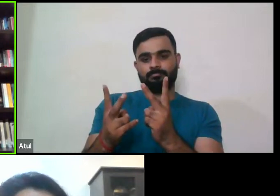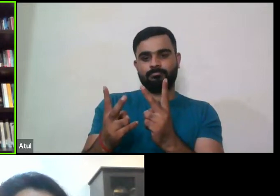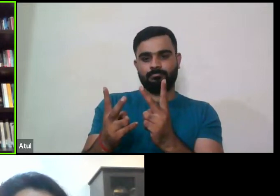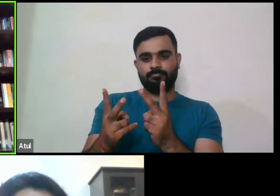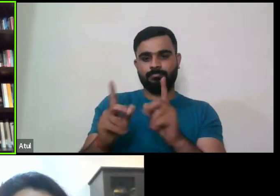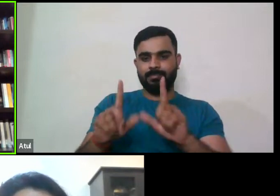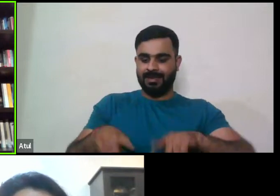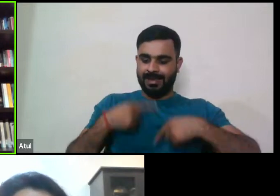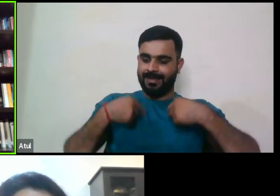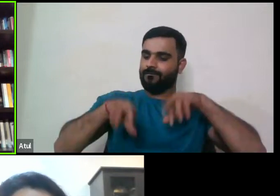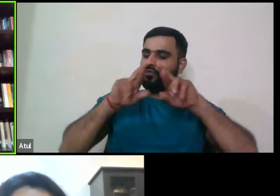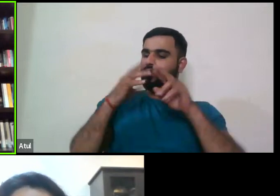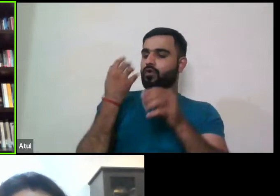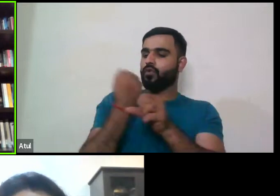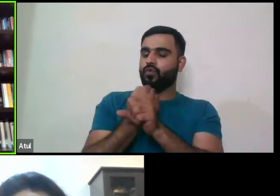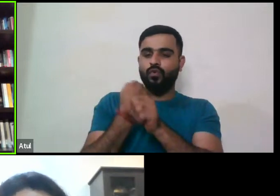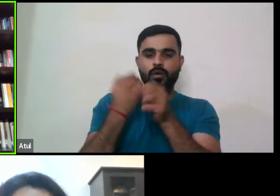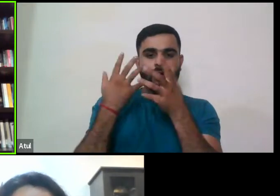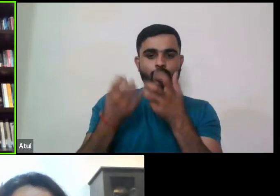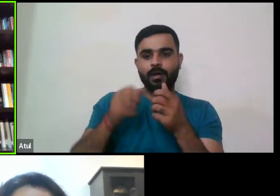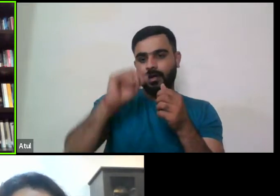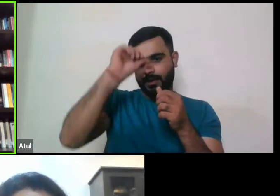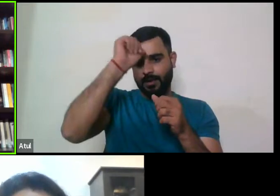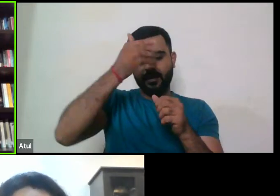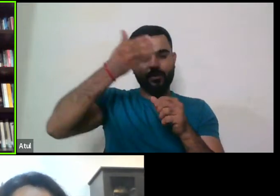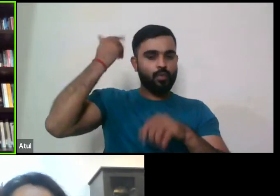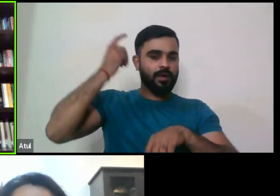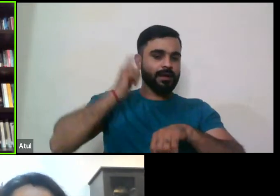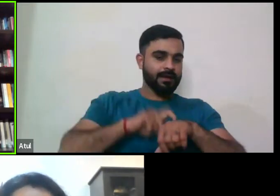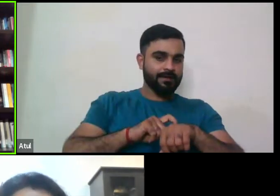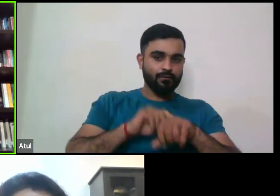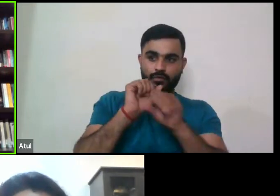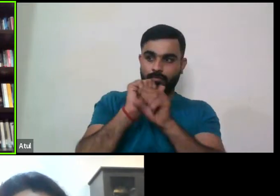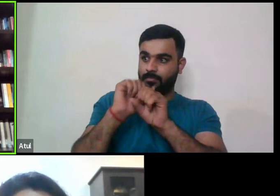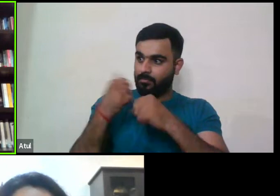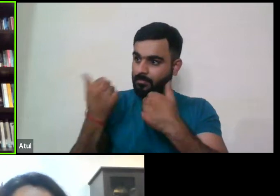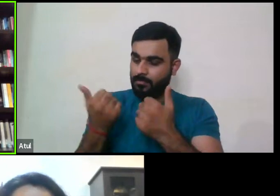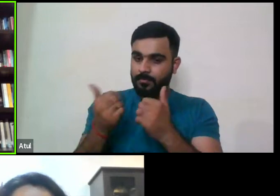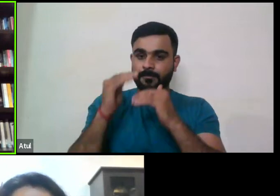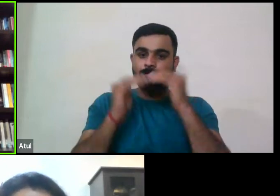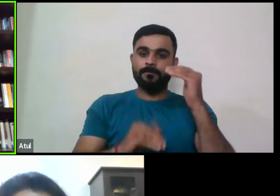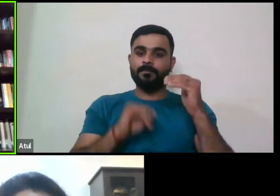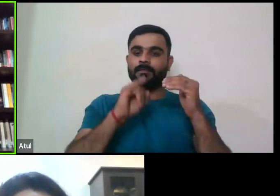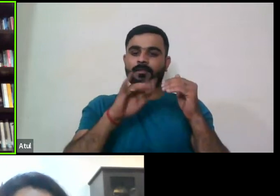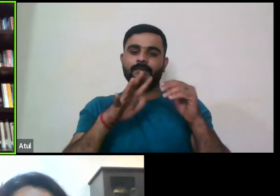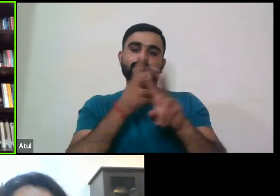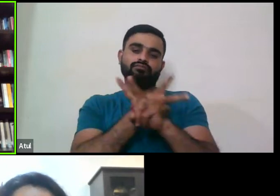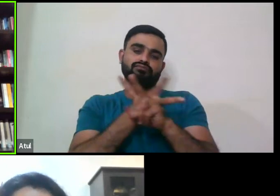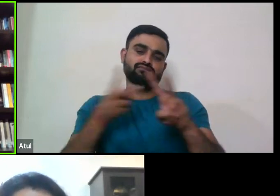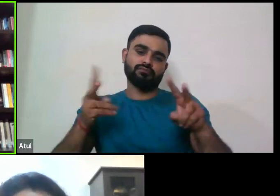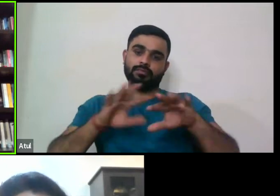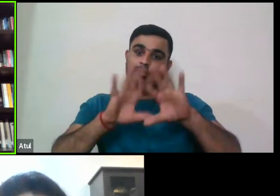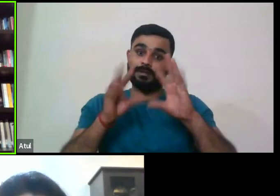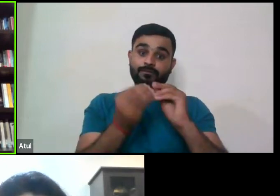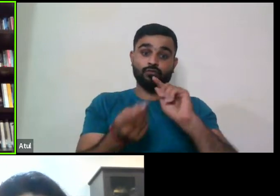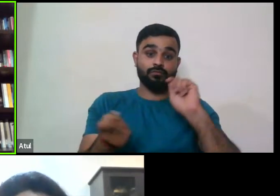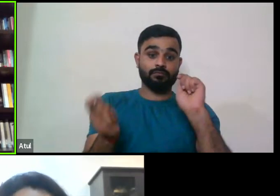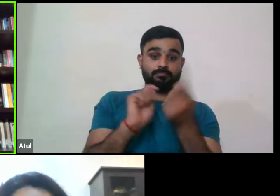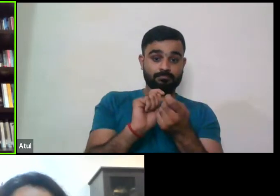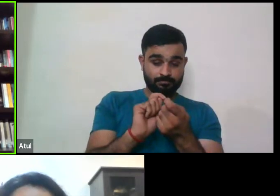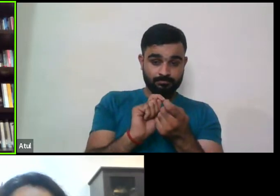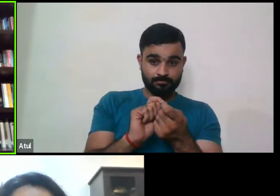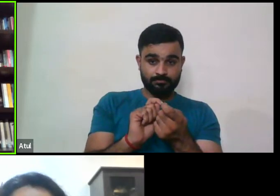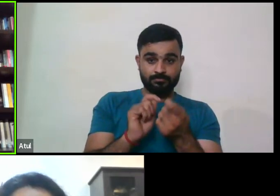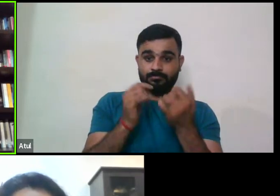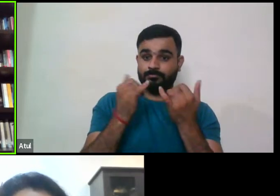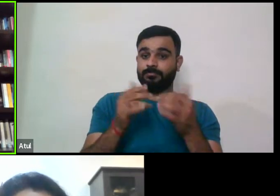life expectancy of Indians at that time, the ability to work beyond 65, so on and so forth. All of that has changed. In fact,